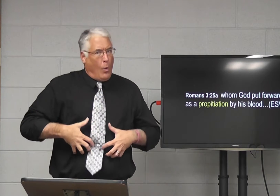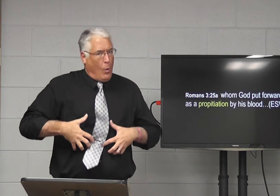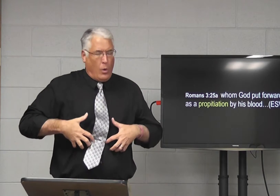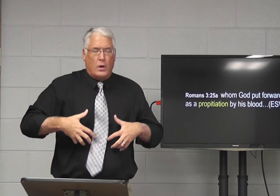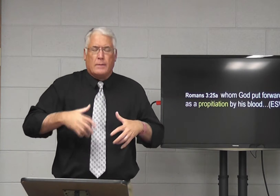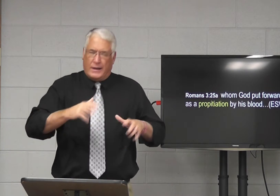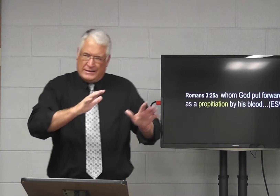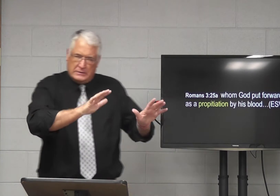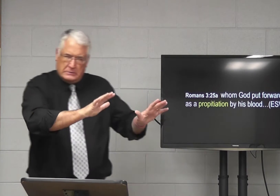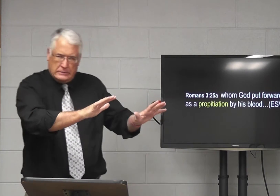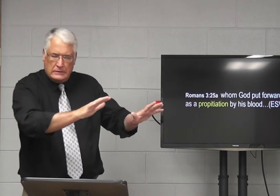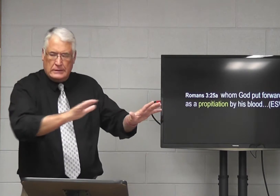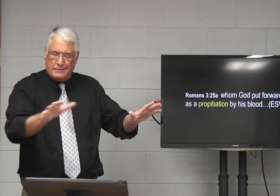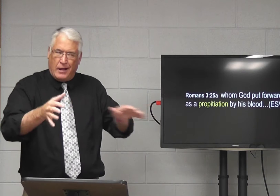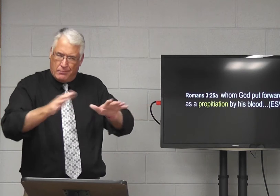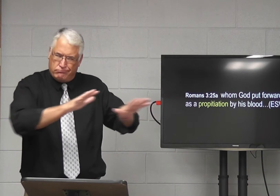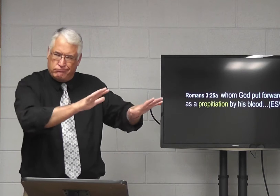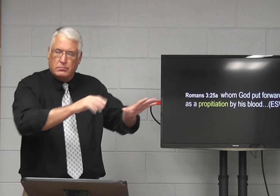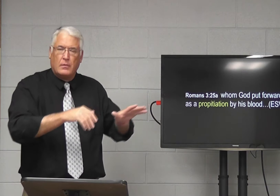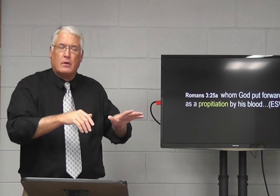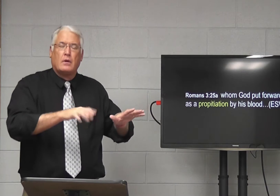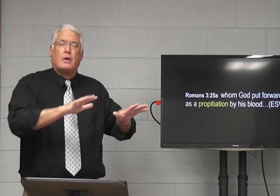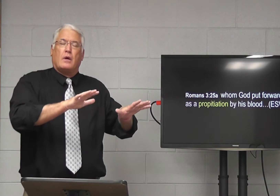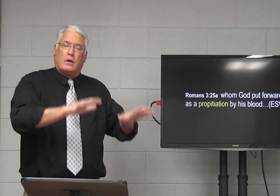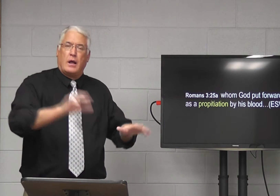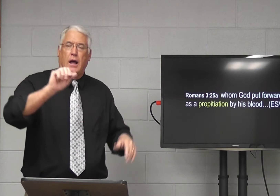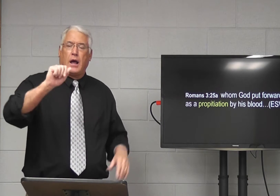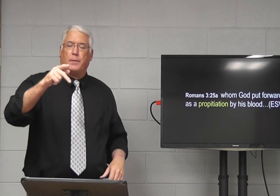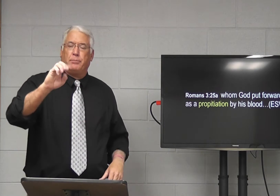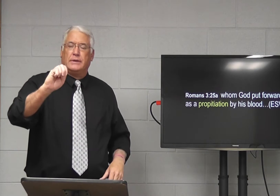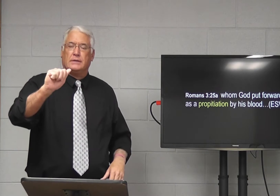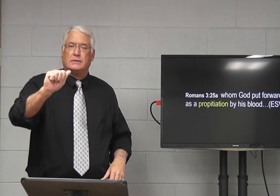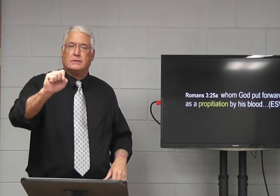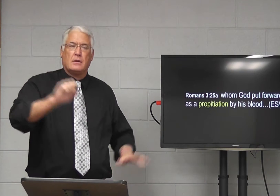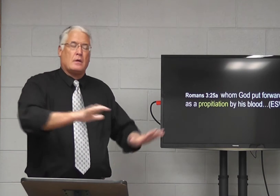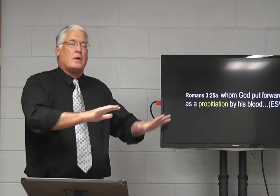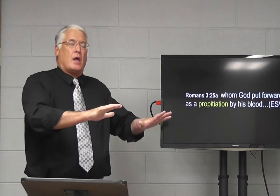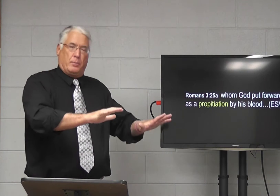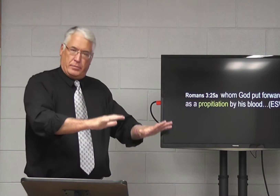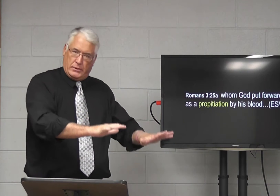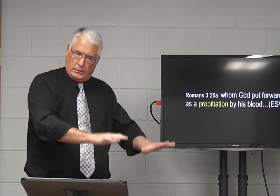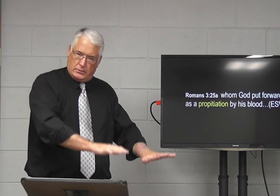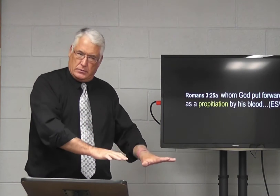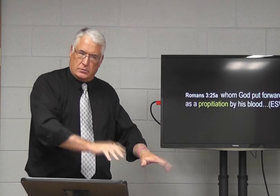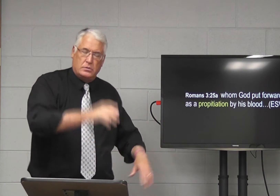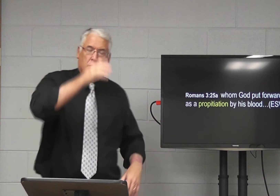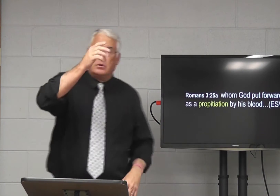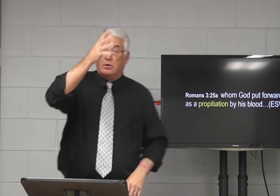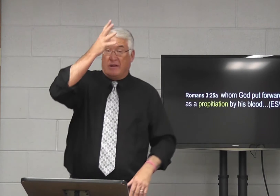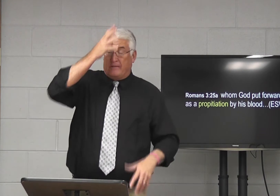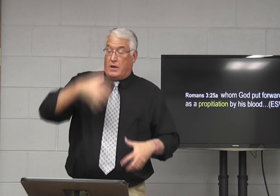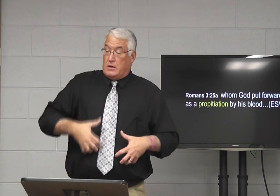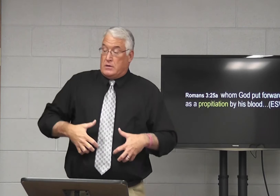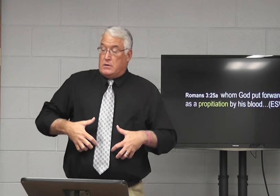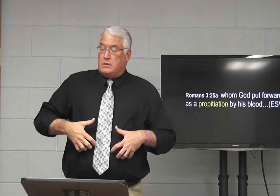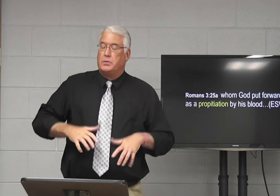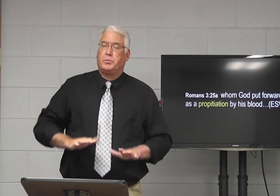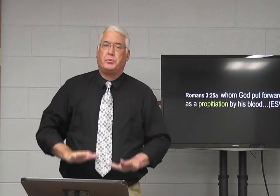But the father is still very angry, and the mother's trying to calm him down, appeasing him, and the